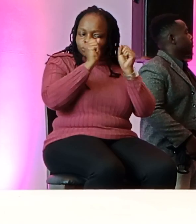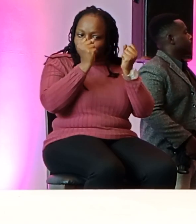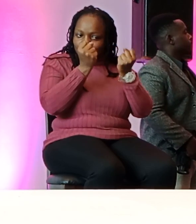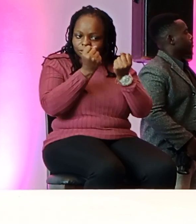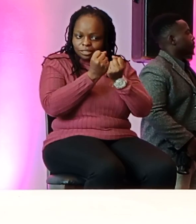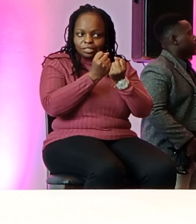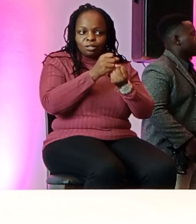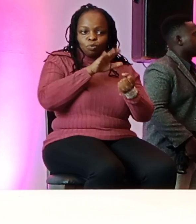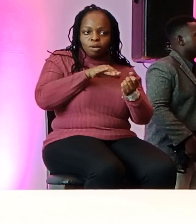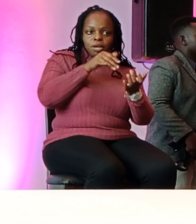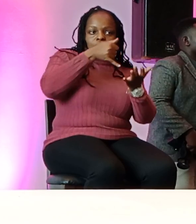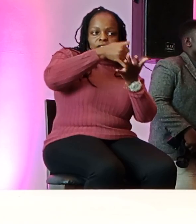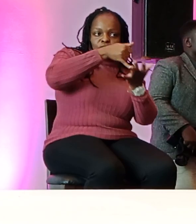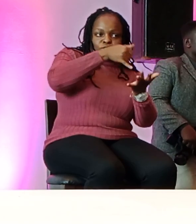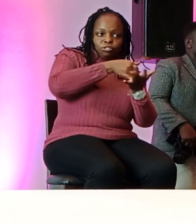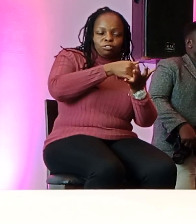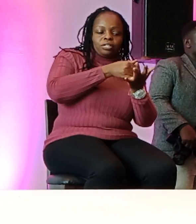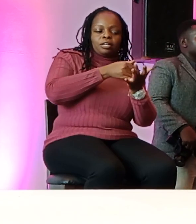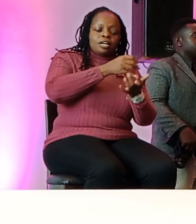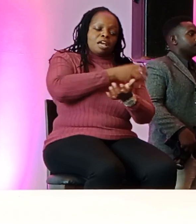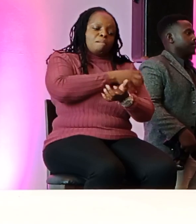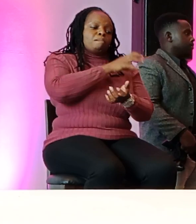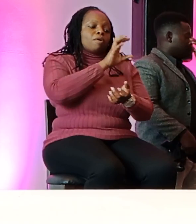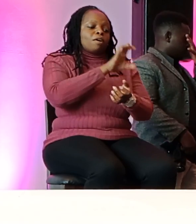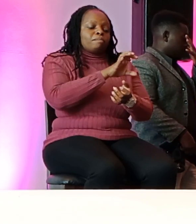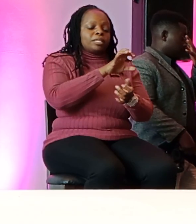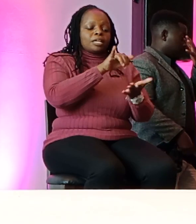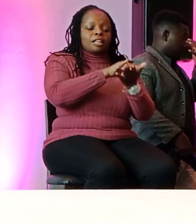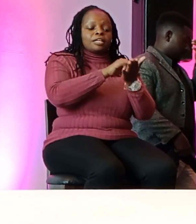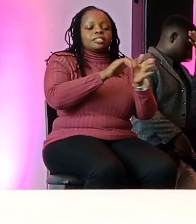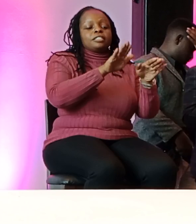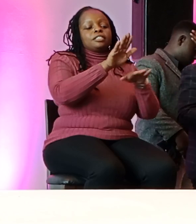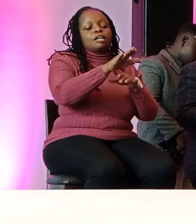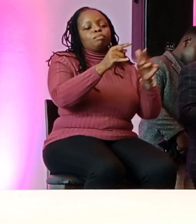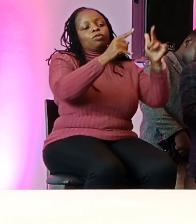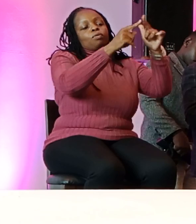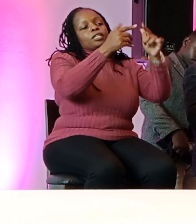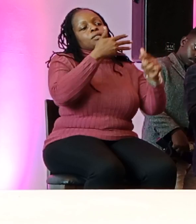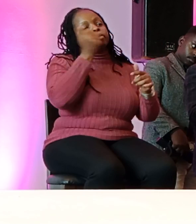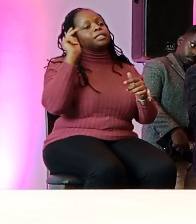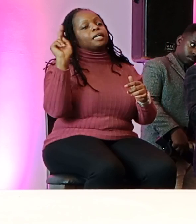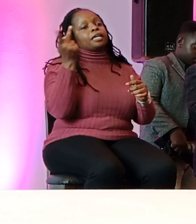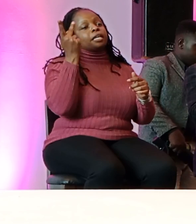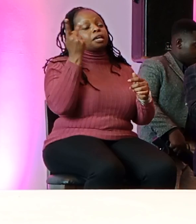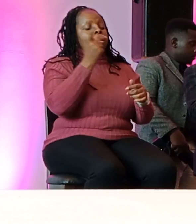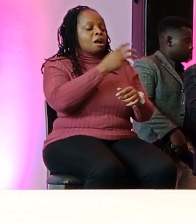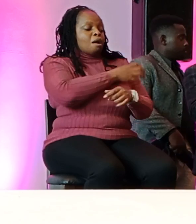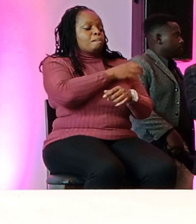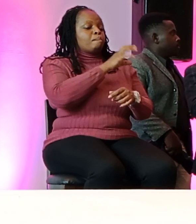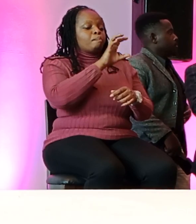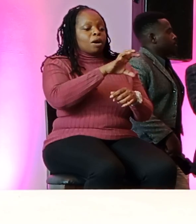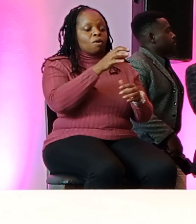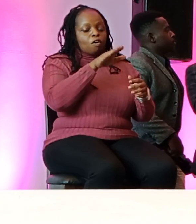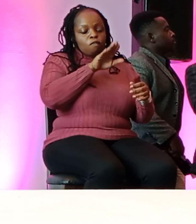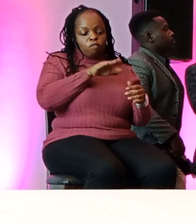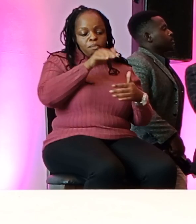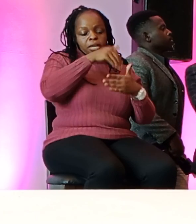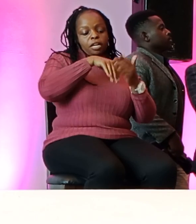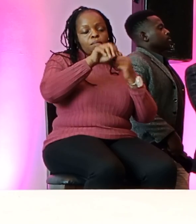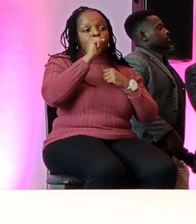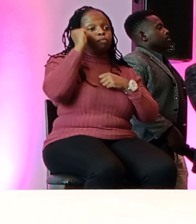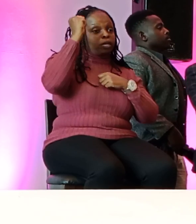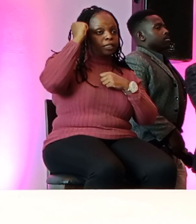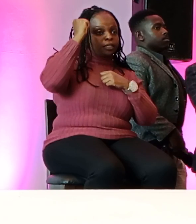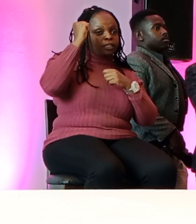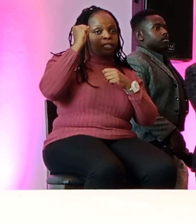Women's inclusion and empowerment is a step towards a better Kenya. The power of women in politics and